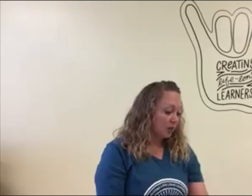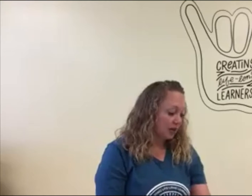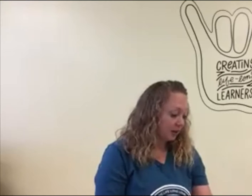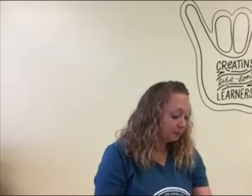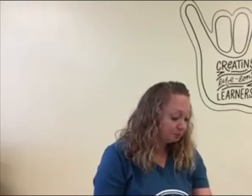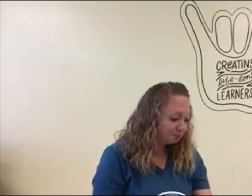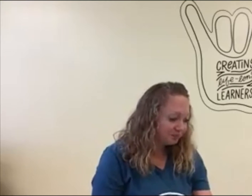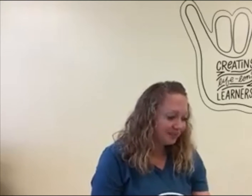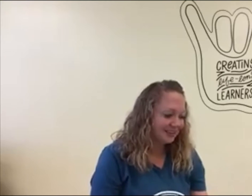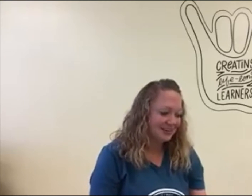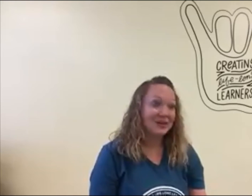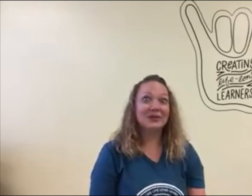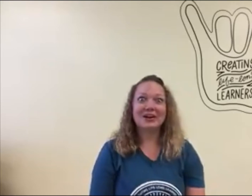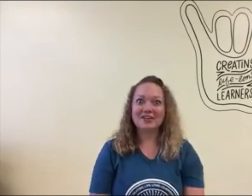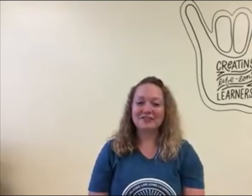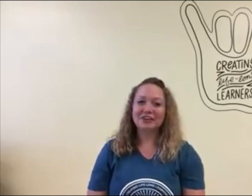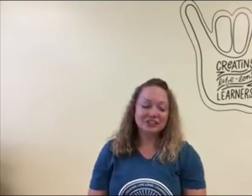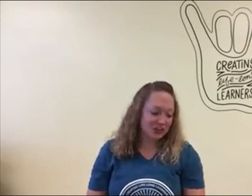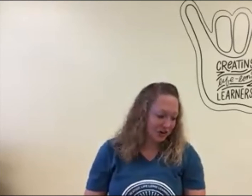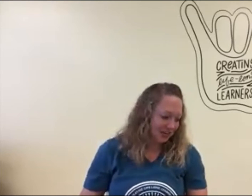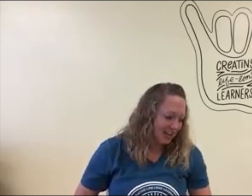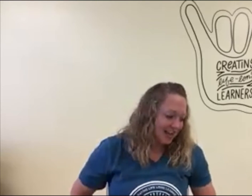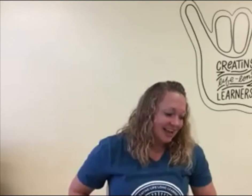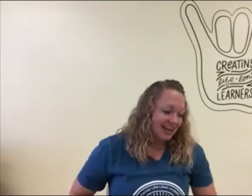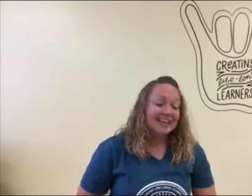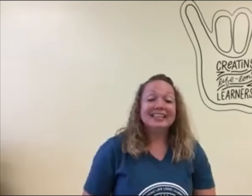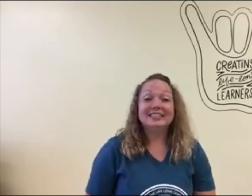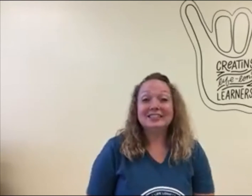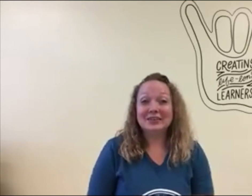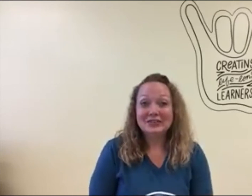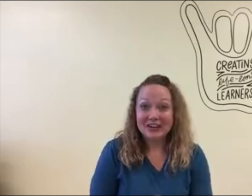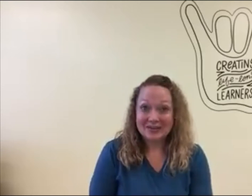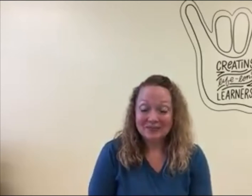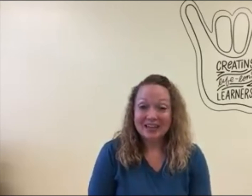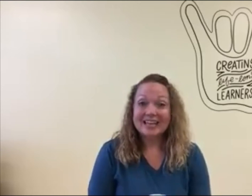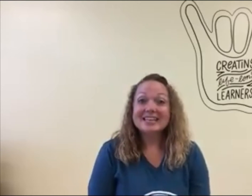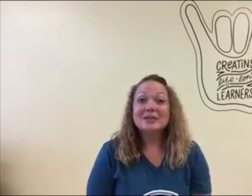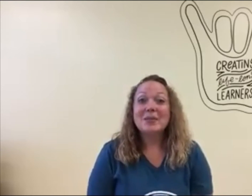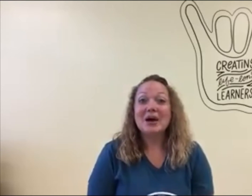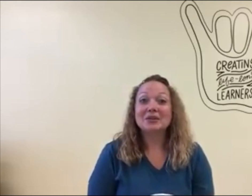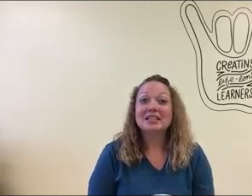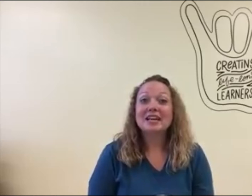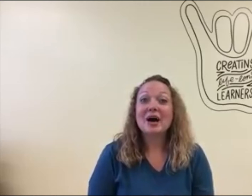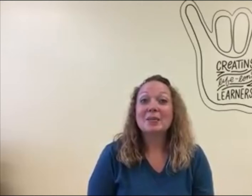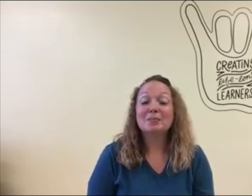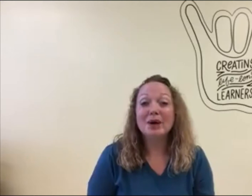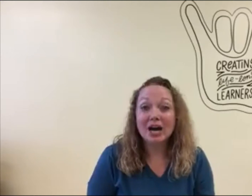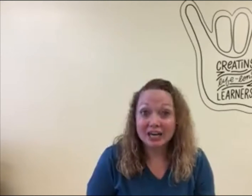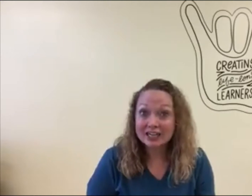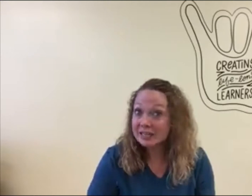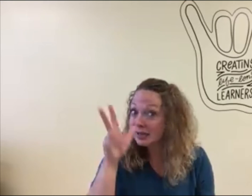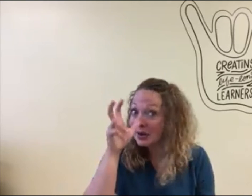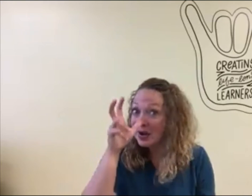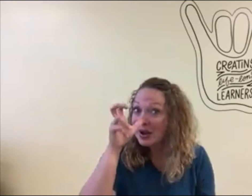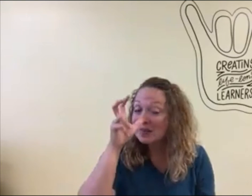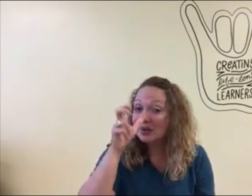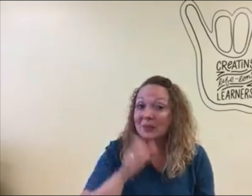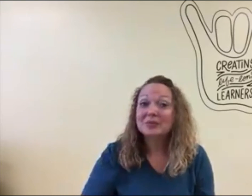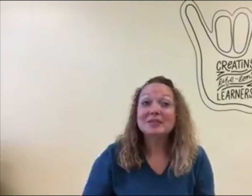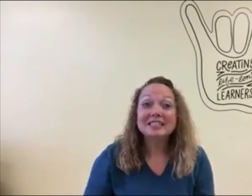here. Oh, our first song is so fun. It is about a bug but